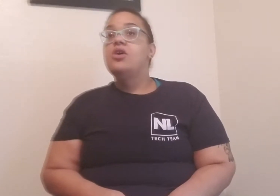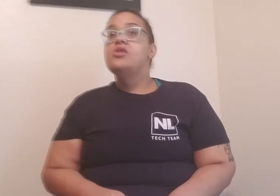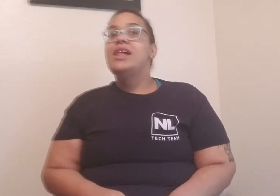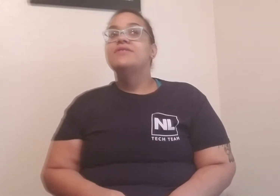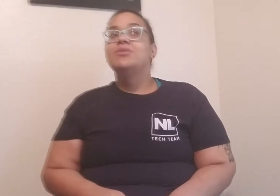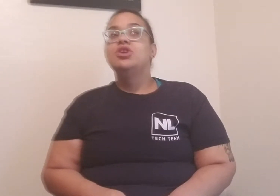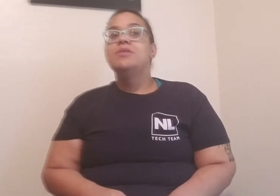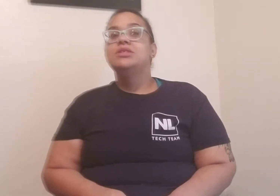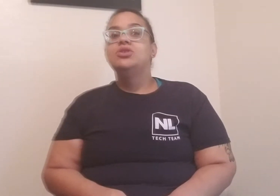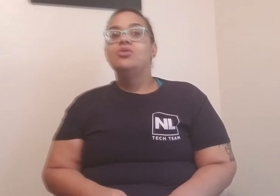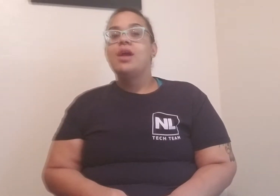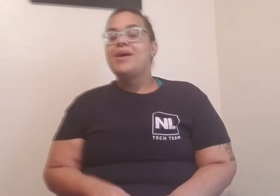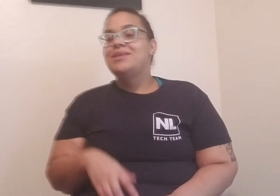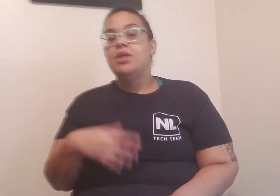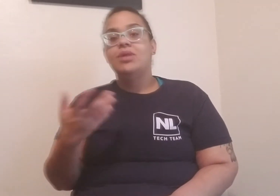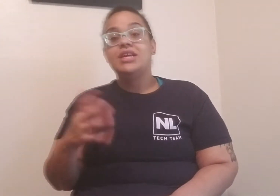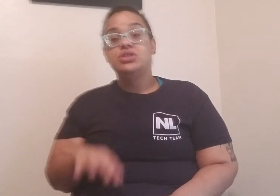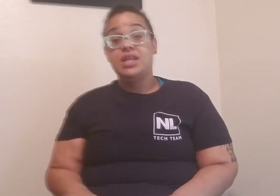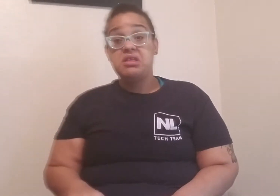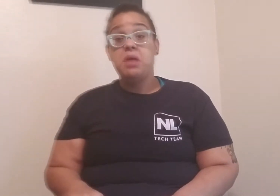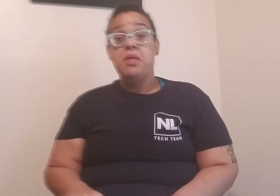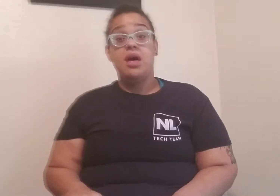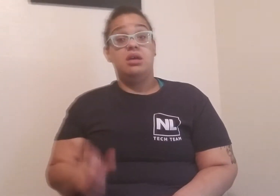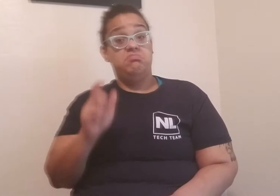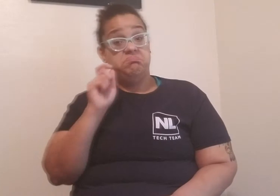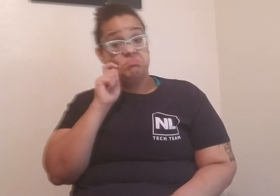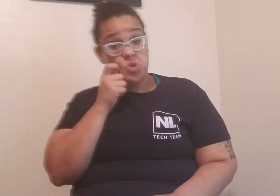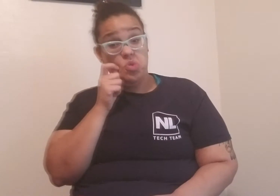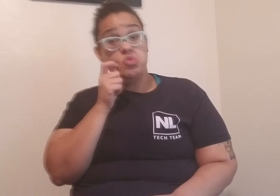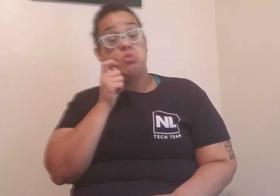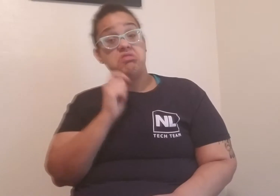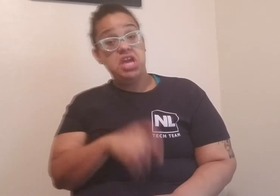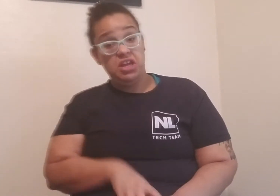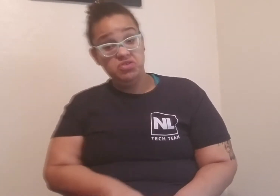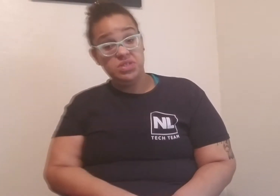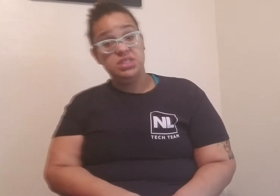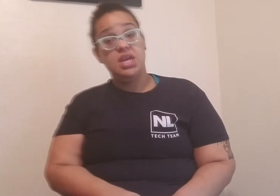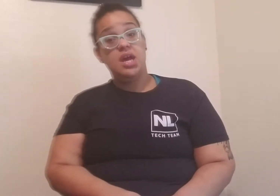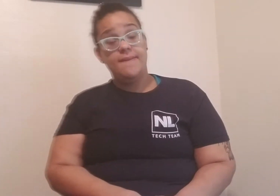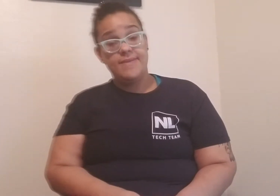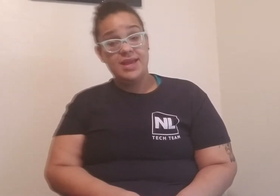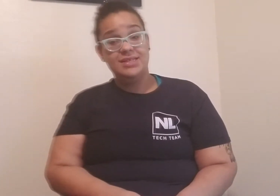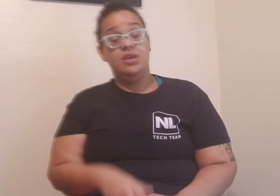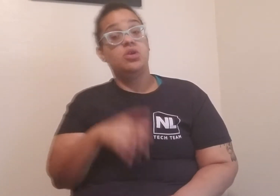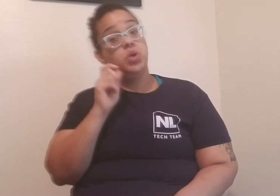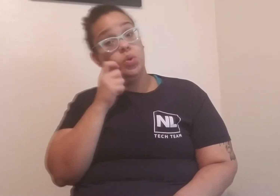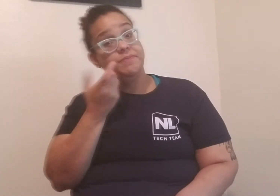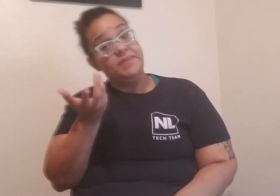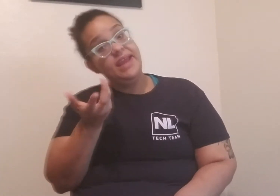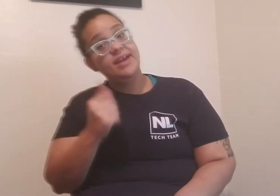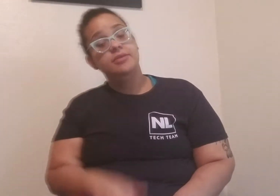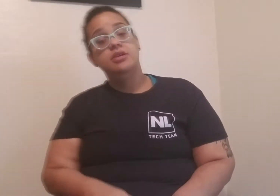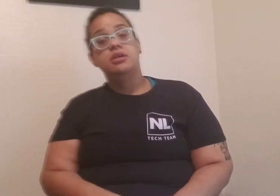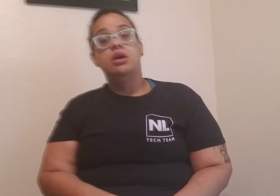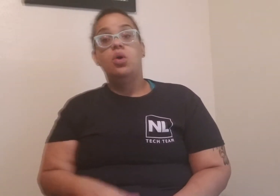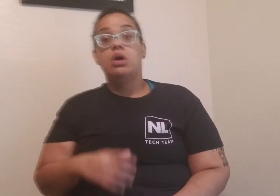like if someone told me a story about something really interesting, then I'd be like, cool, interesting, amazing, or cool, yeah. Or,